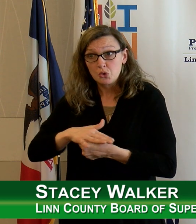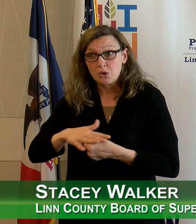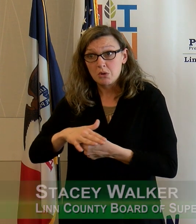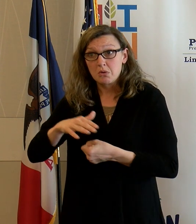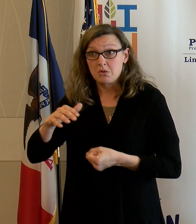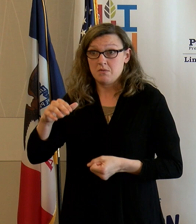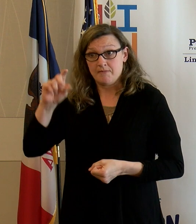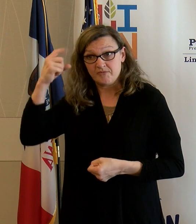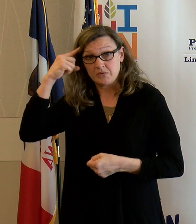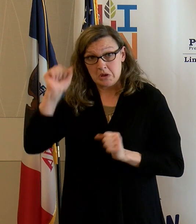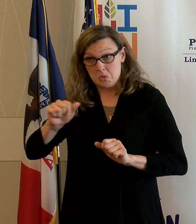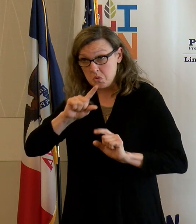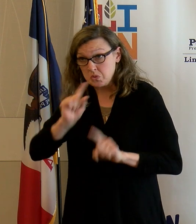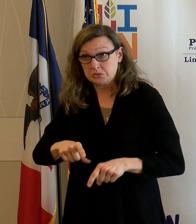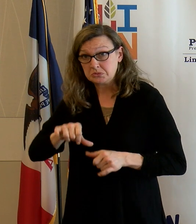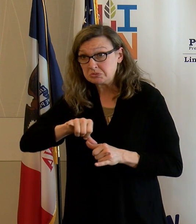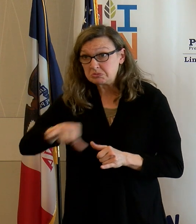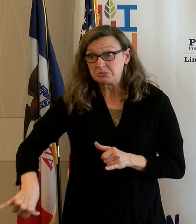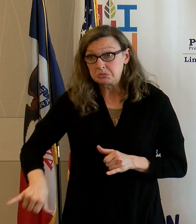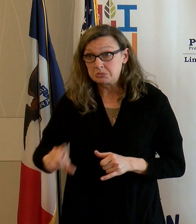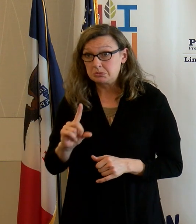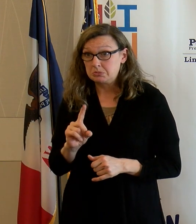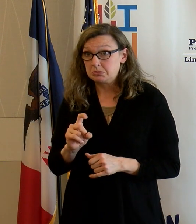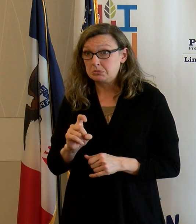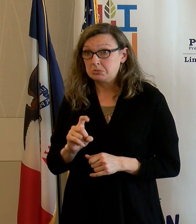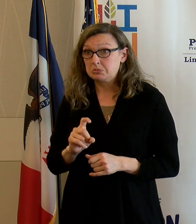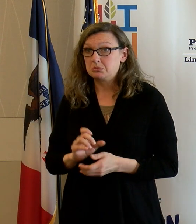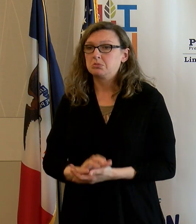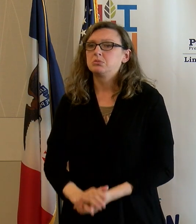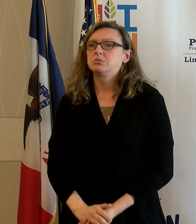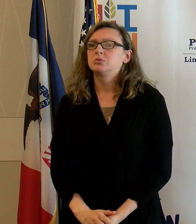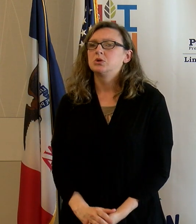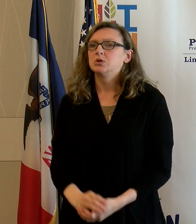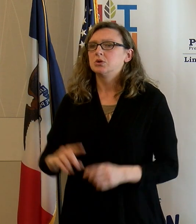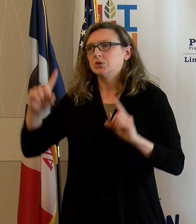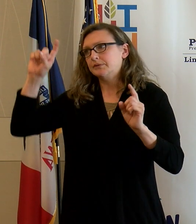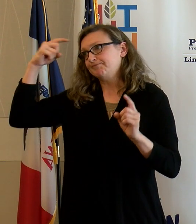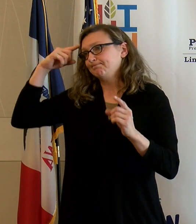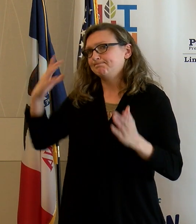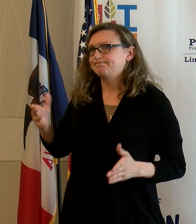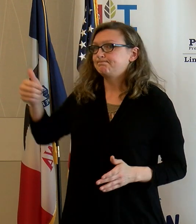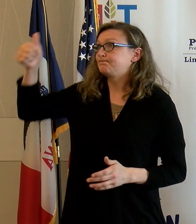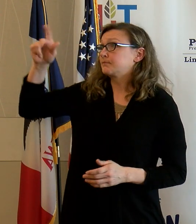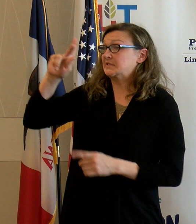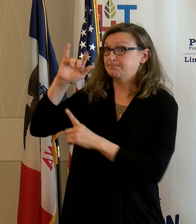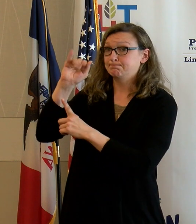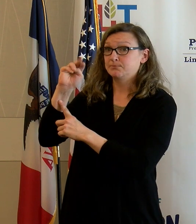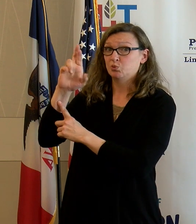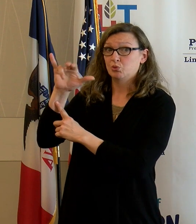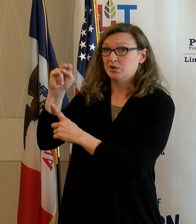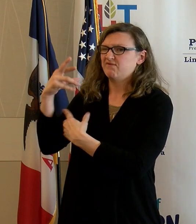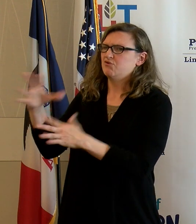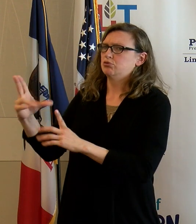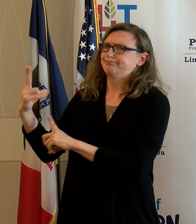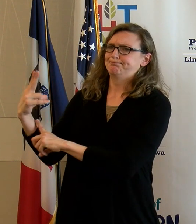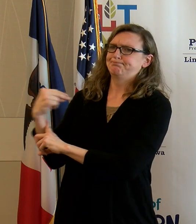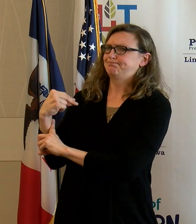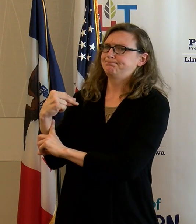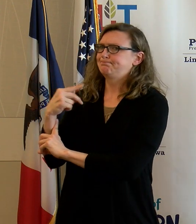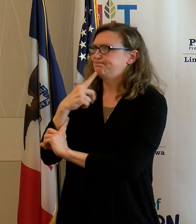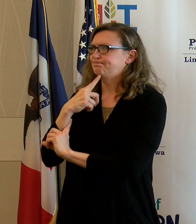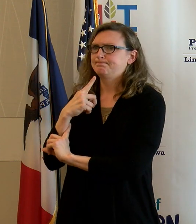And we were receiving information from the governor herself that local governments had the ability to do it. But